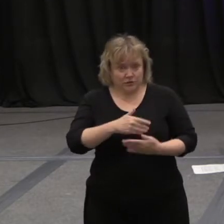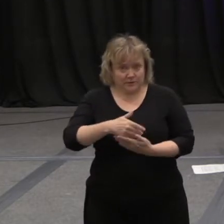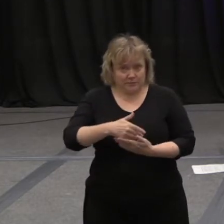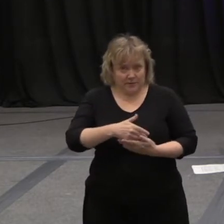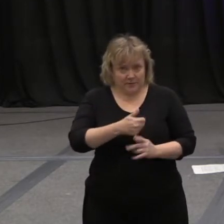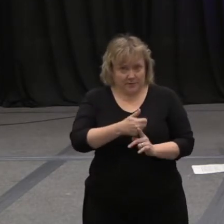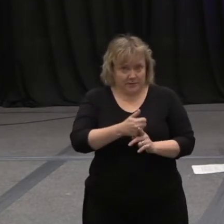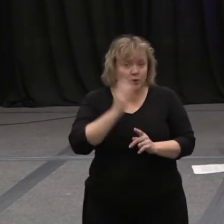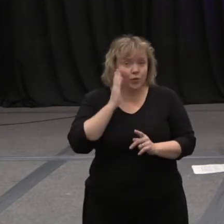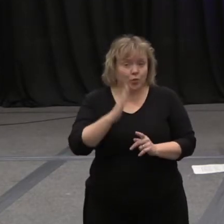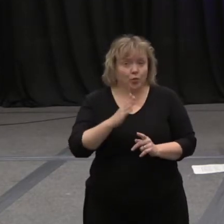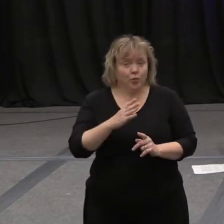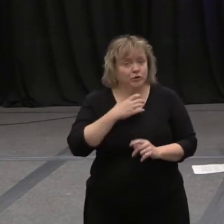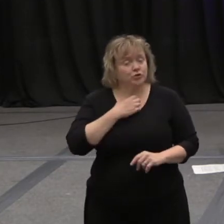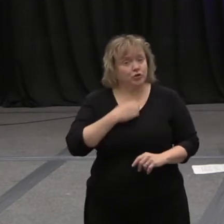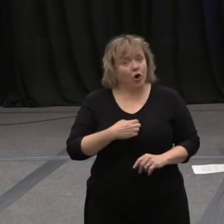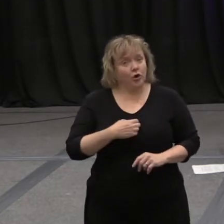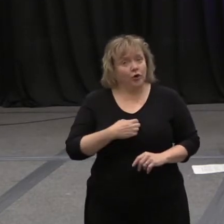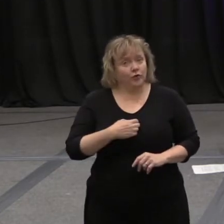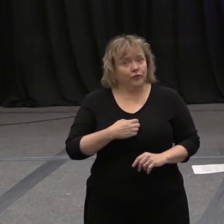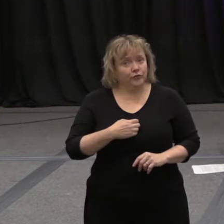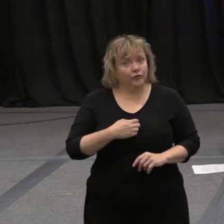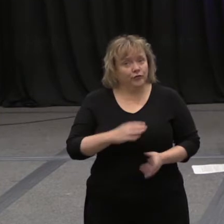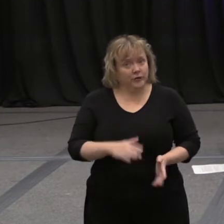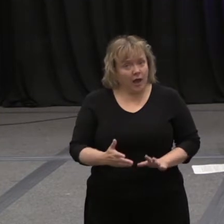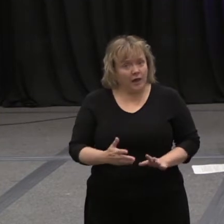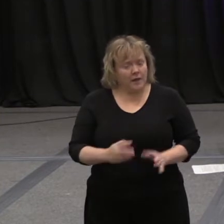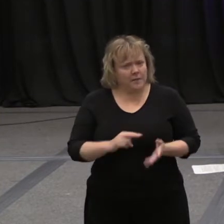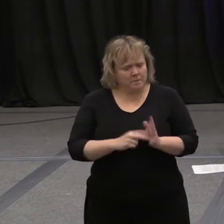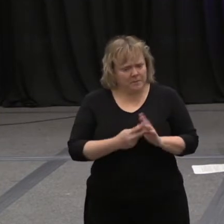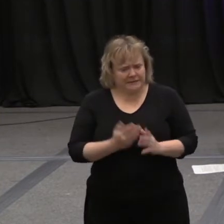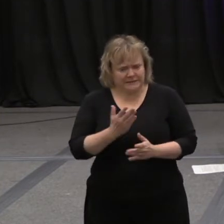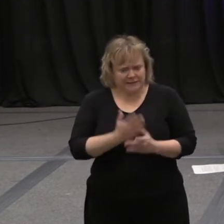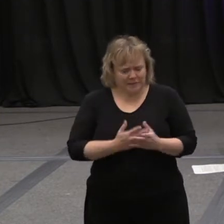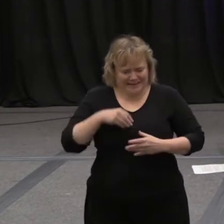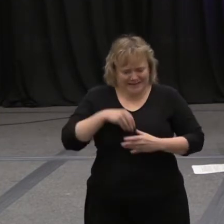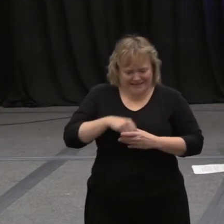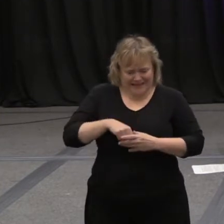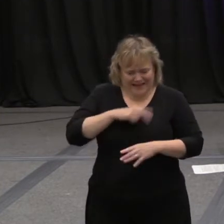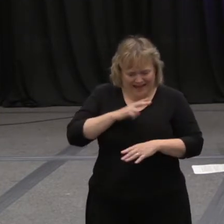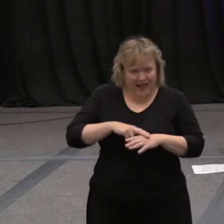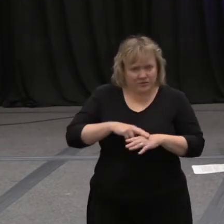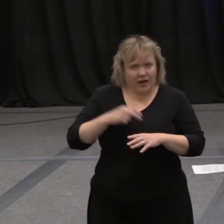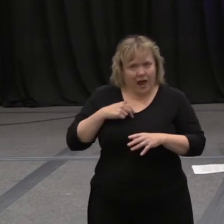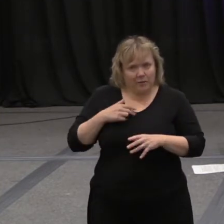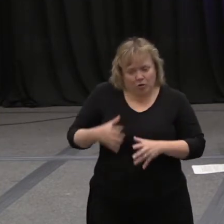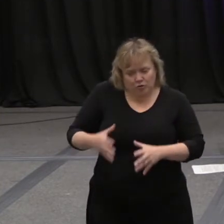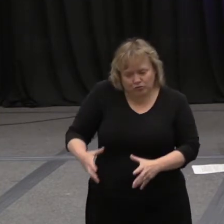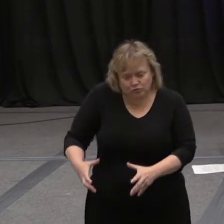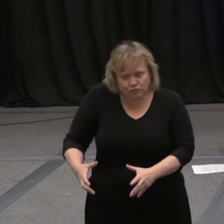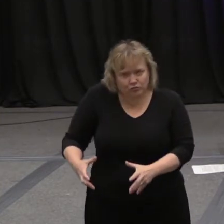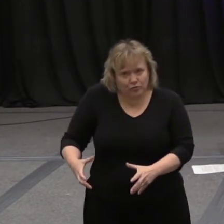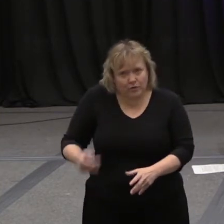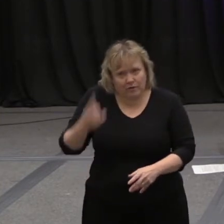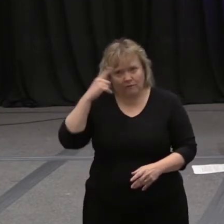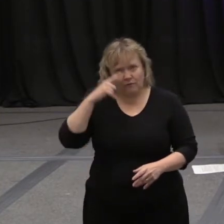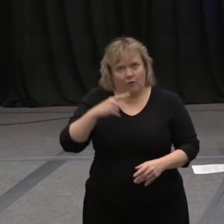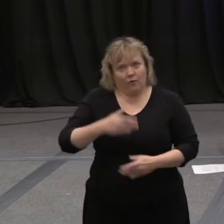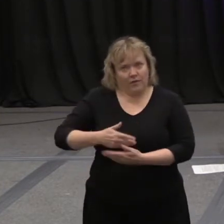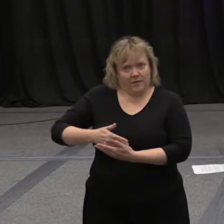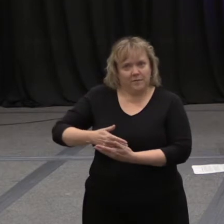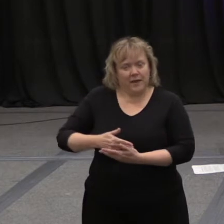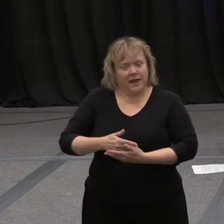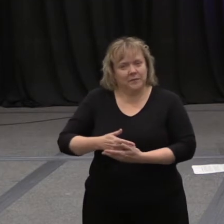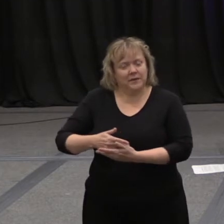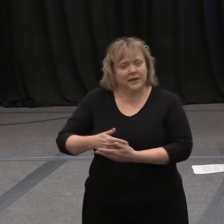us, you know, after this experience, we have to reach for the baby, as opposed to, I'm going to kill you because you just hurt me. I mean, I hear, you know,